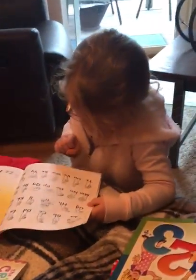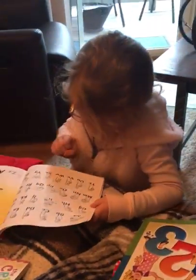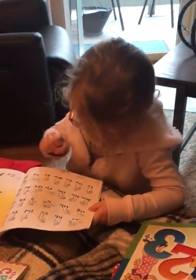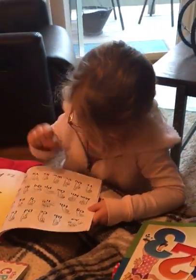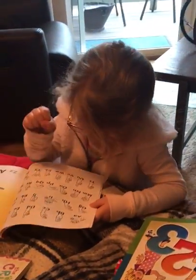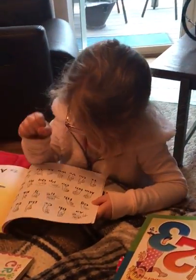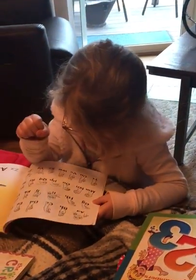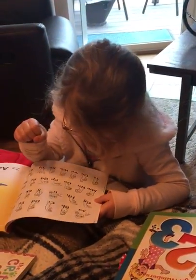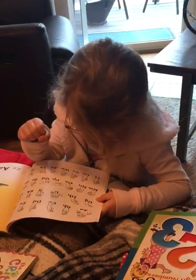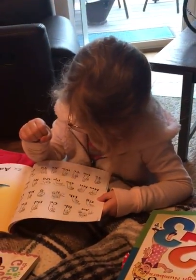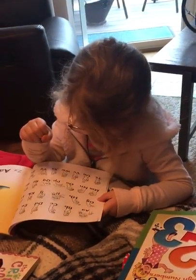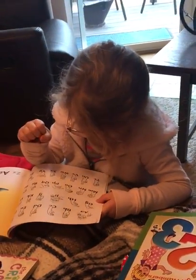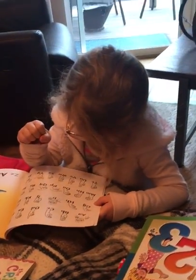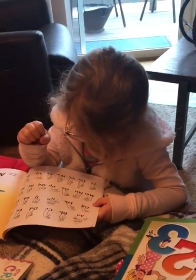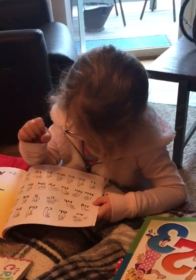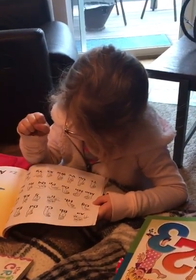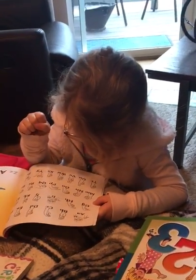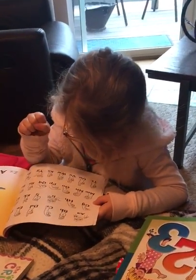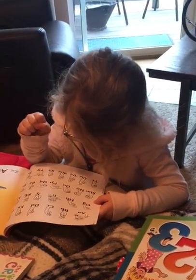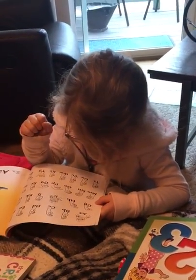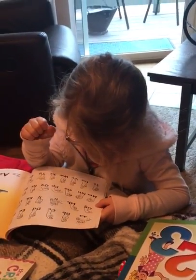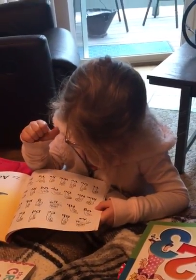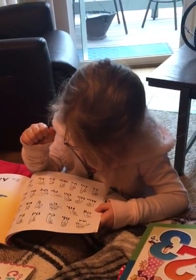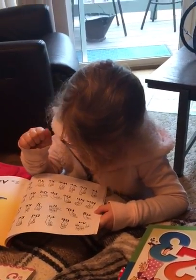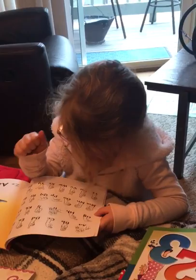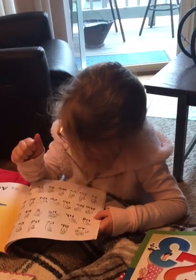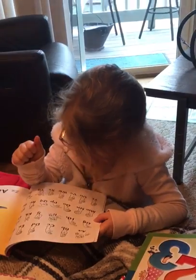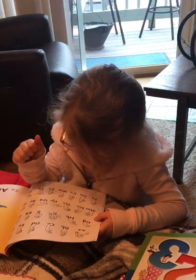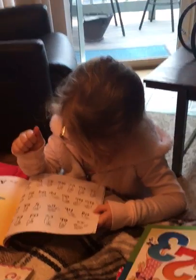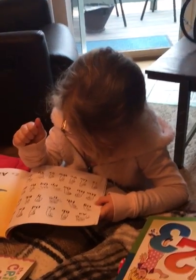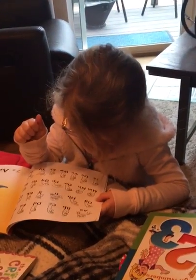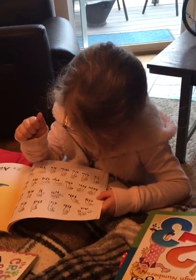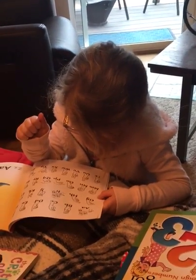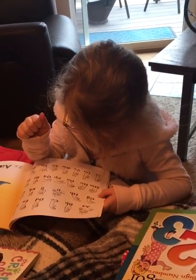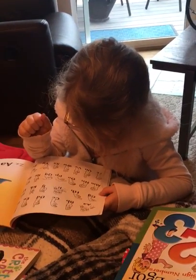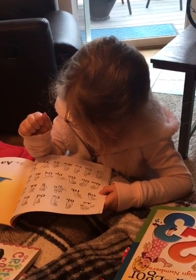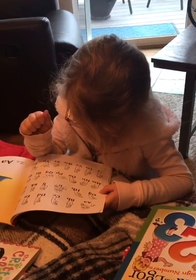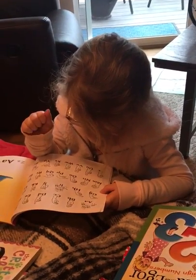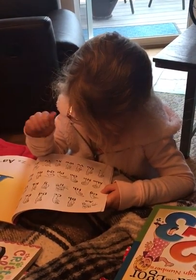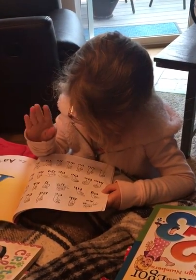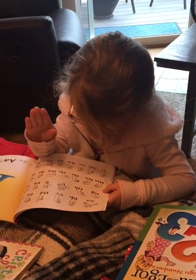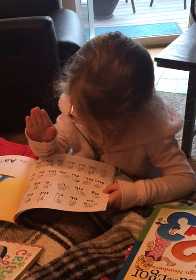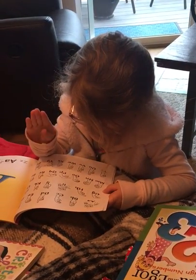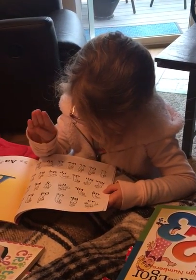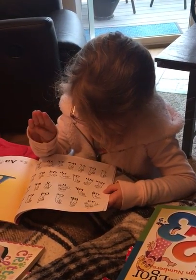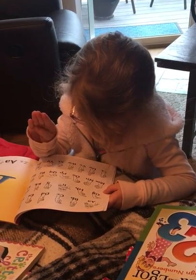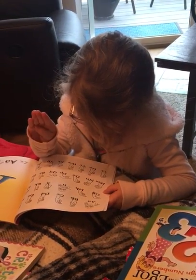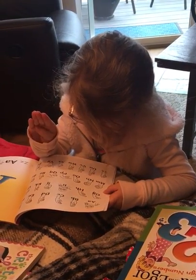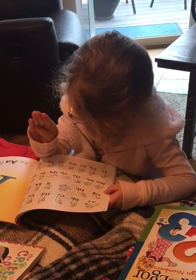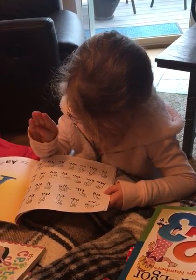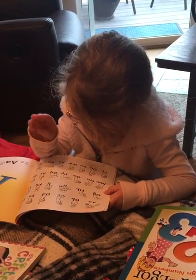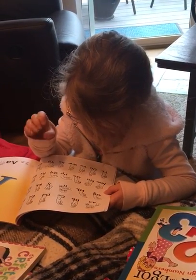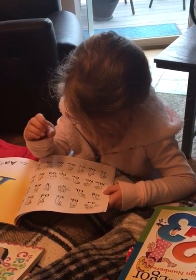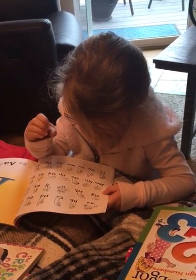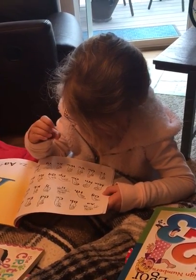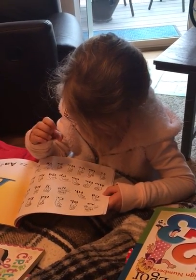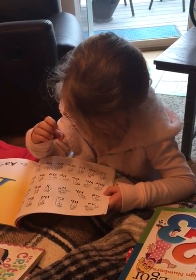Now we can learn how to sign. Look at this, Stacey. A, B, C,